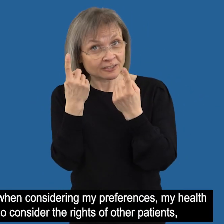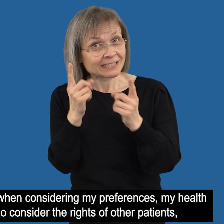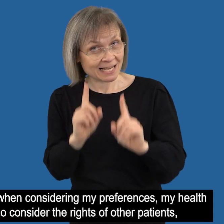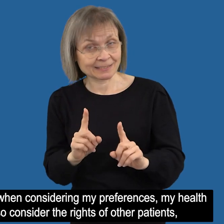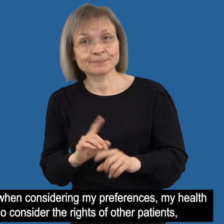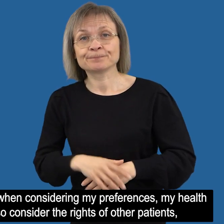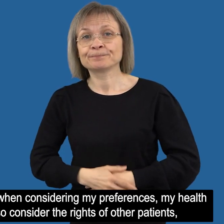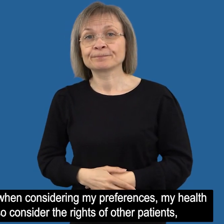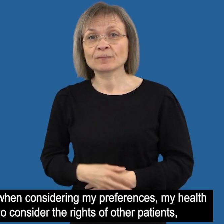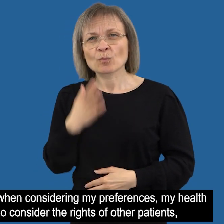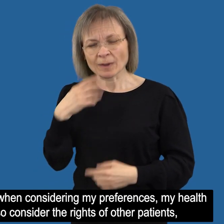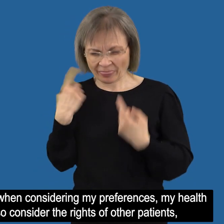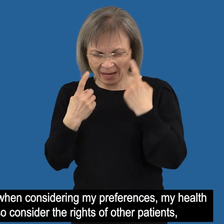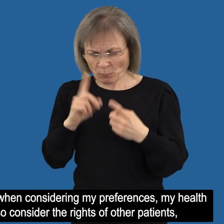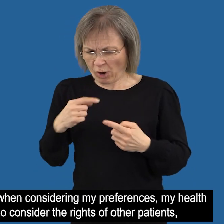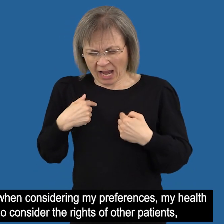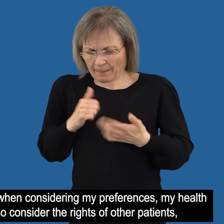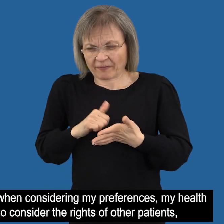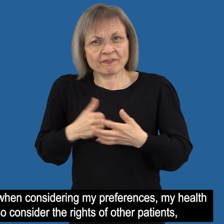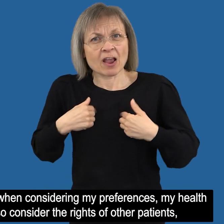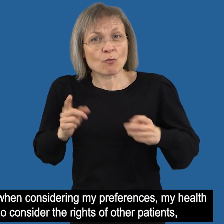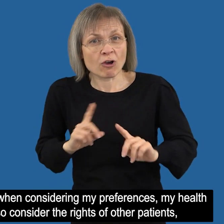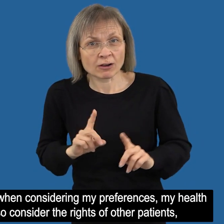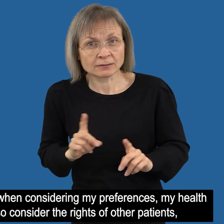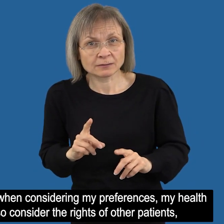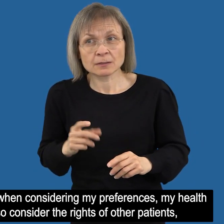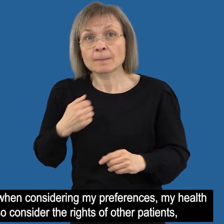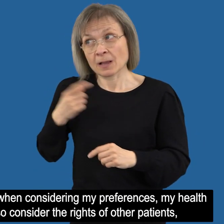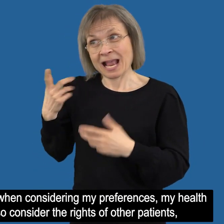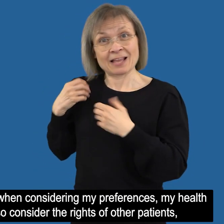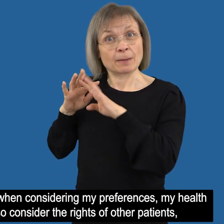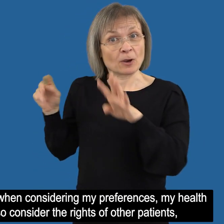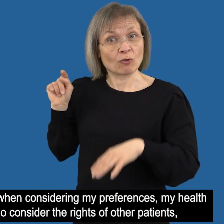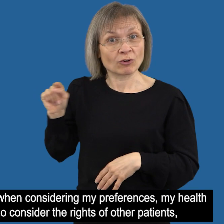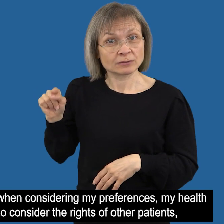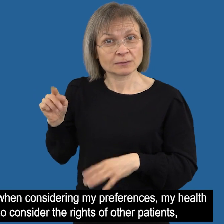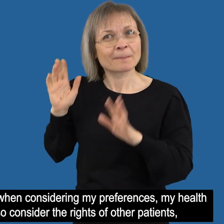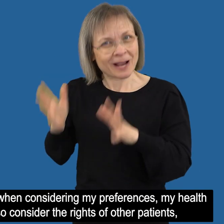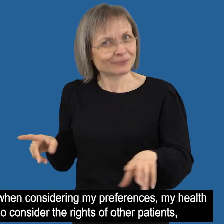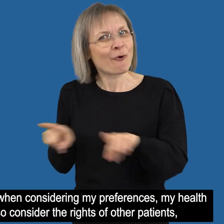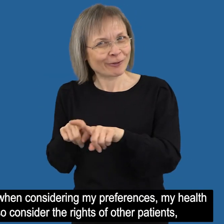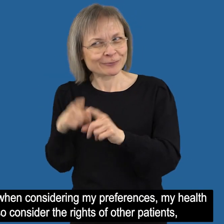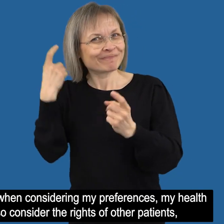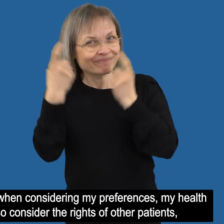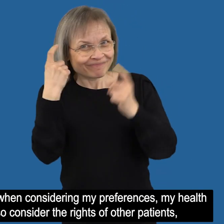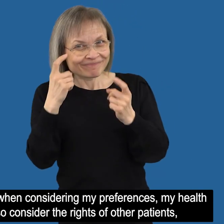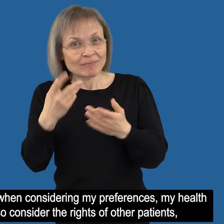I understand that, when considering my preferences, my health board must also consider the rights of other patients,